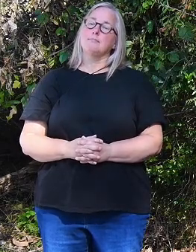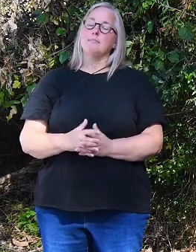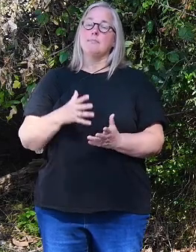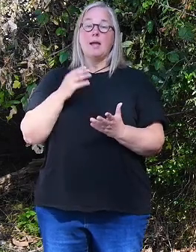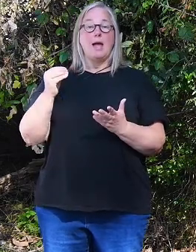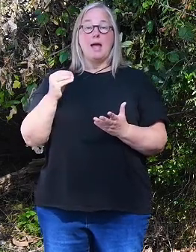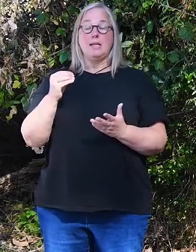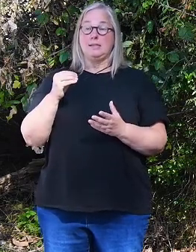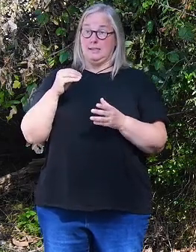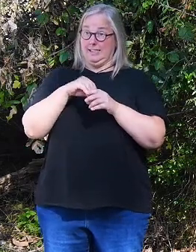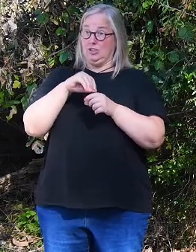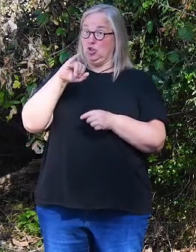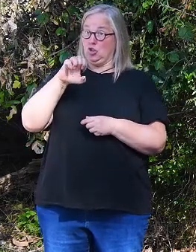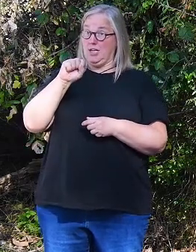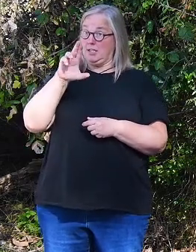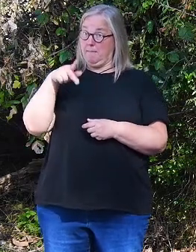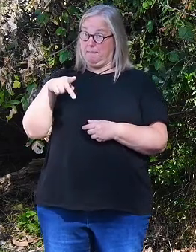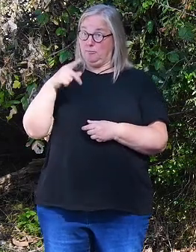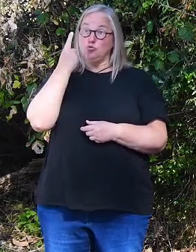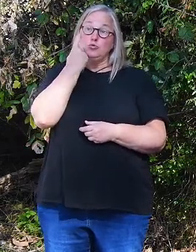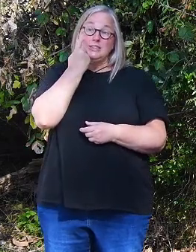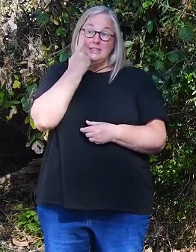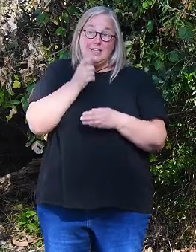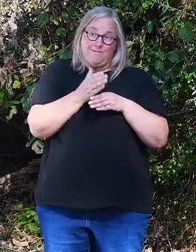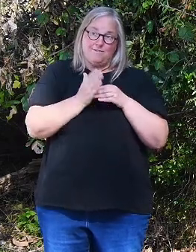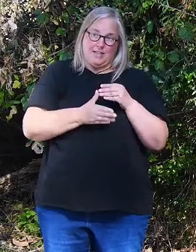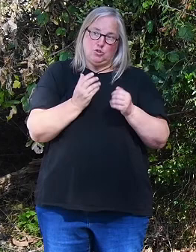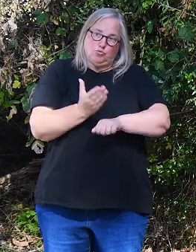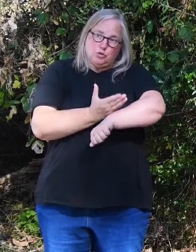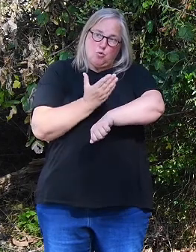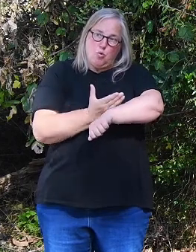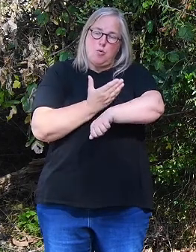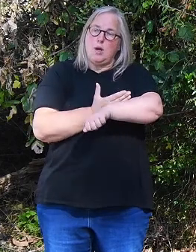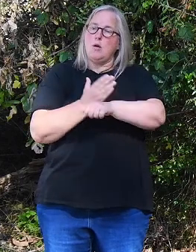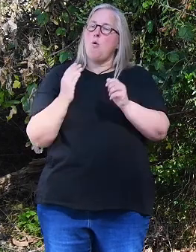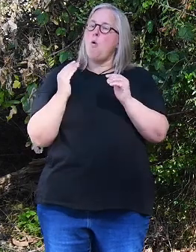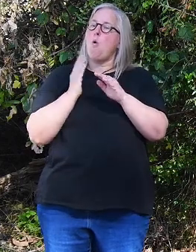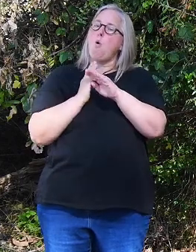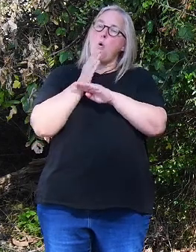And in Jessup, we recently finished restoring more than